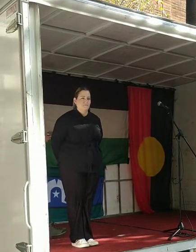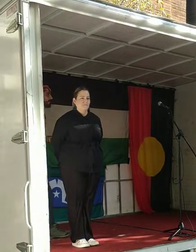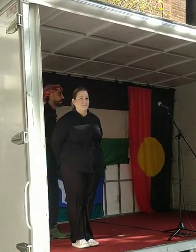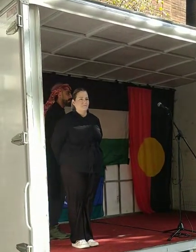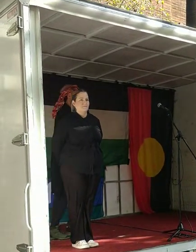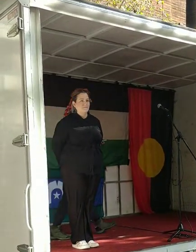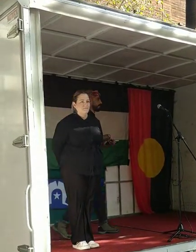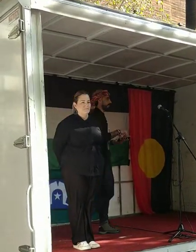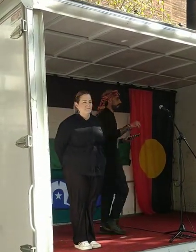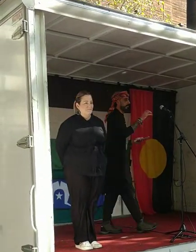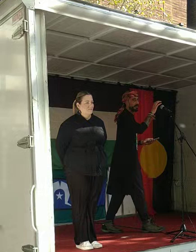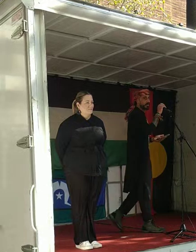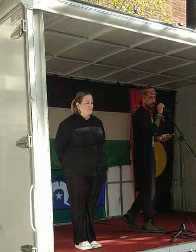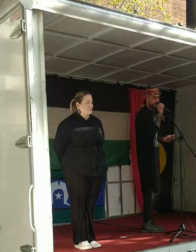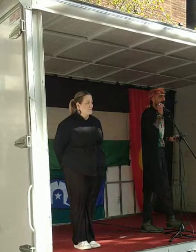Once a year.